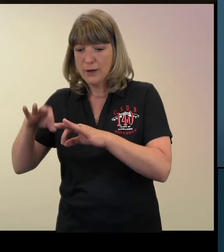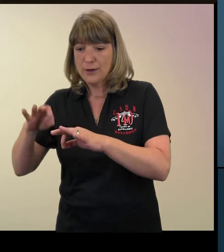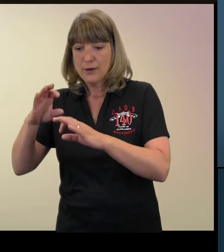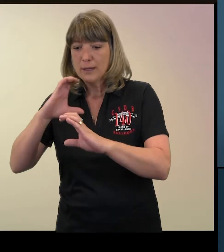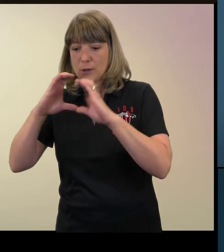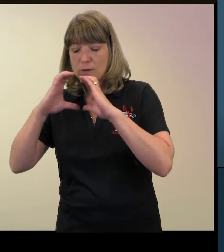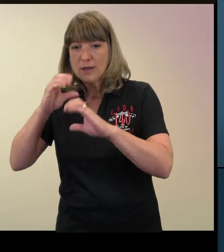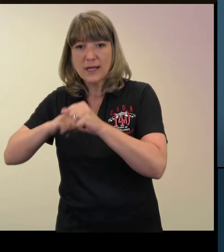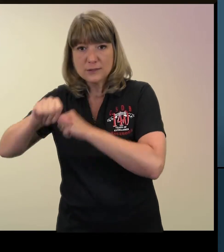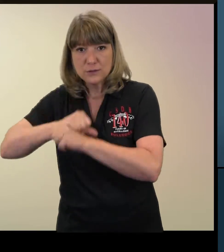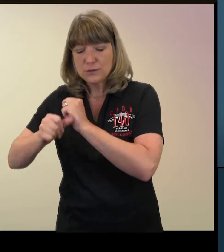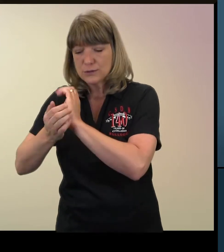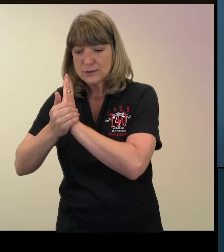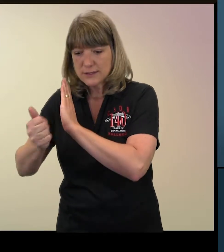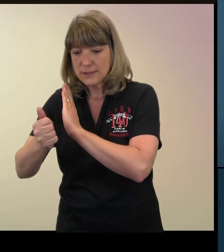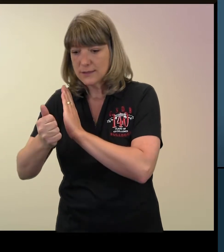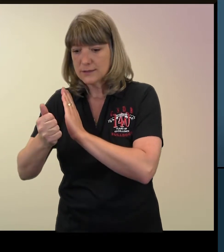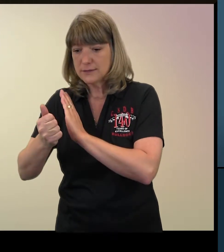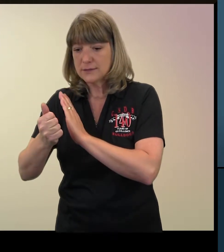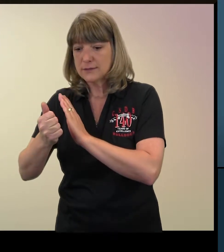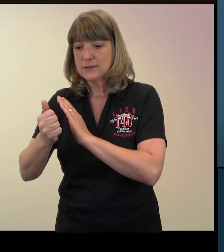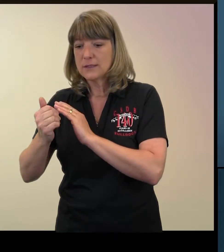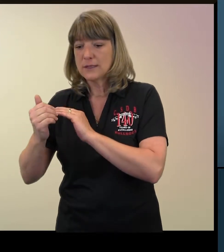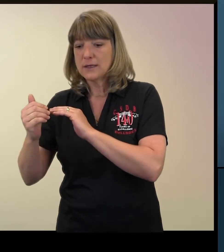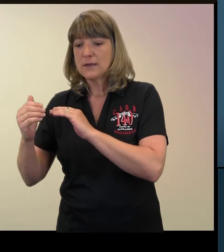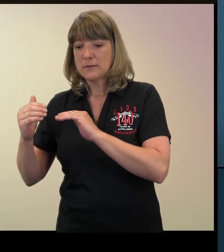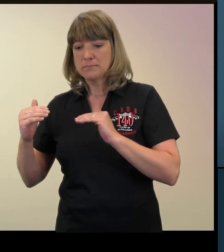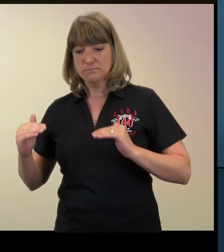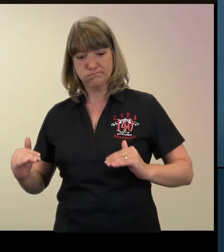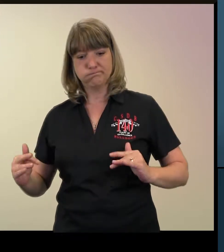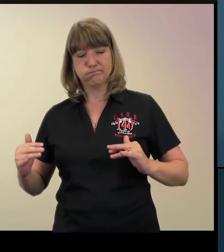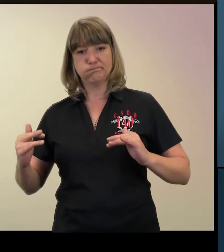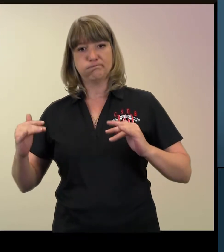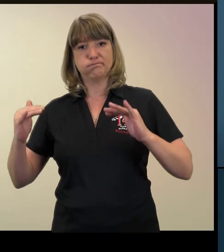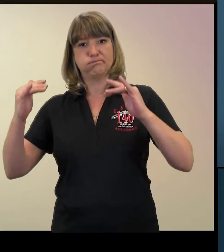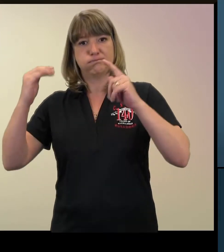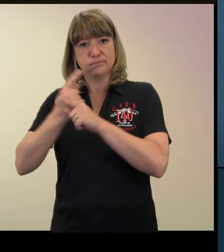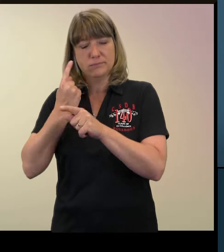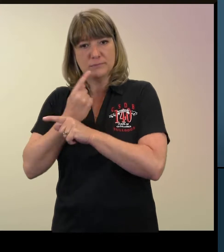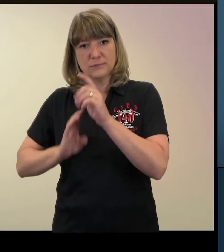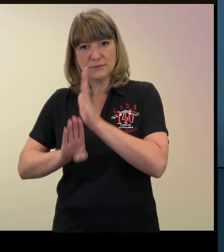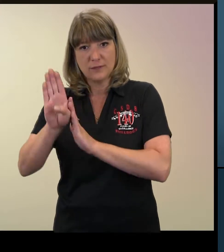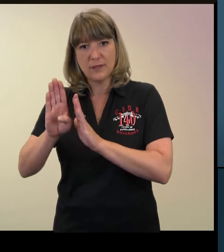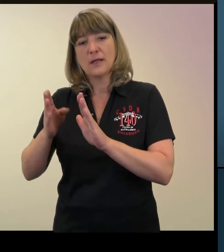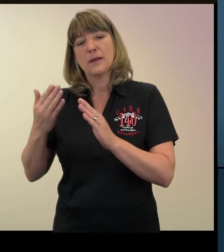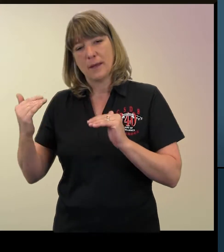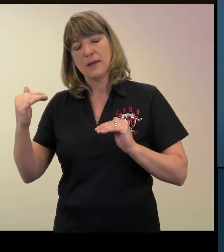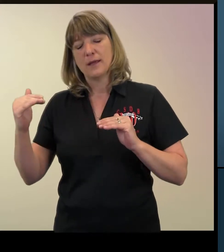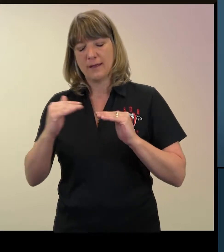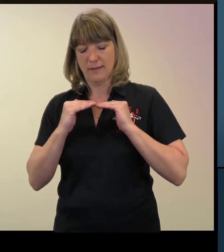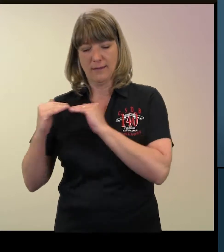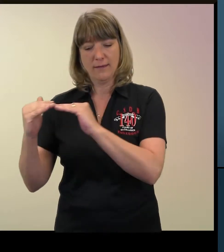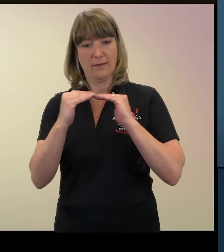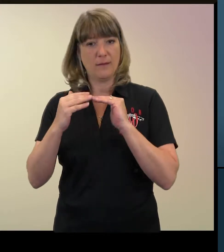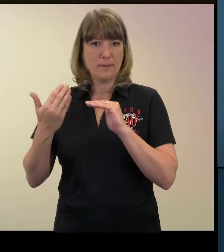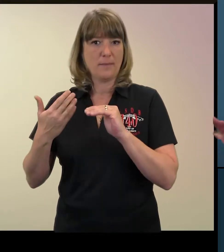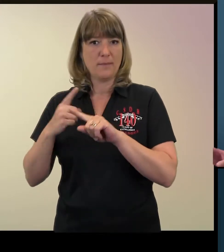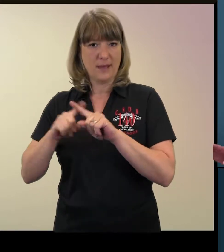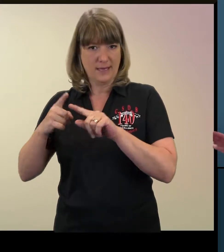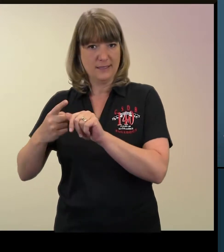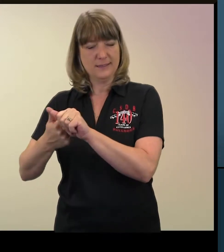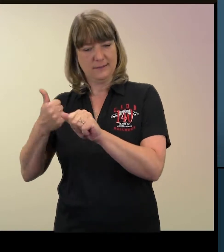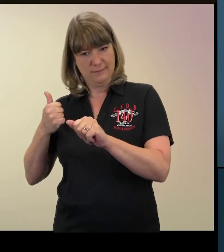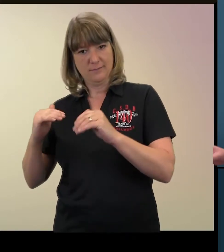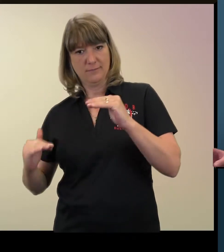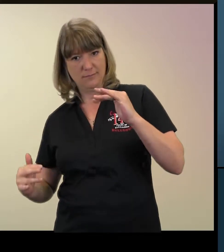and social skills at a rate consistent with their development, even though it's delayed compared to other kids their age, different